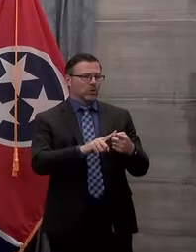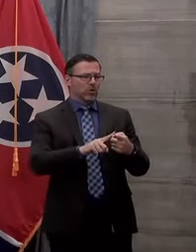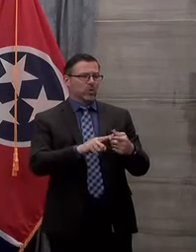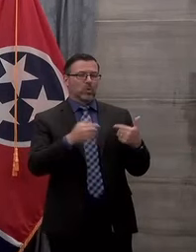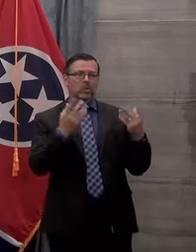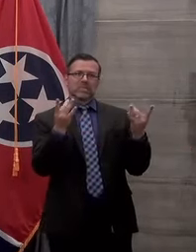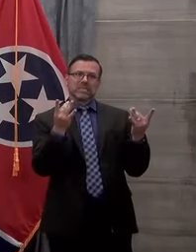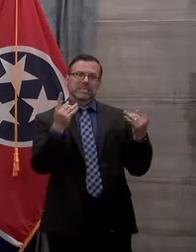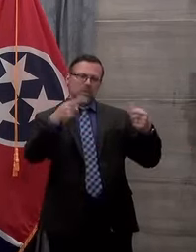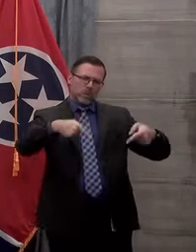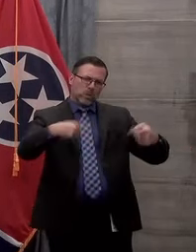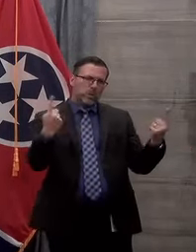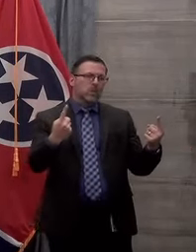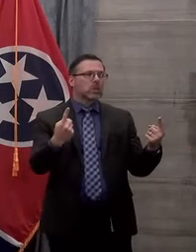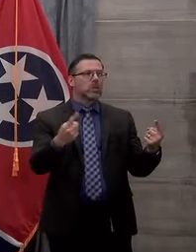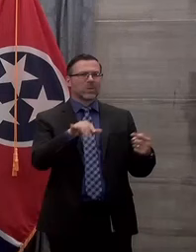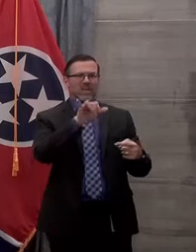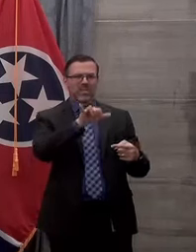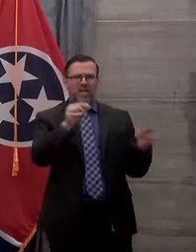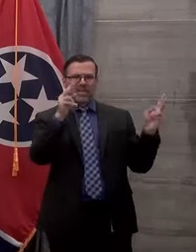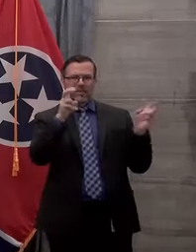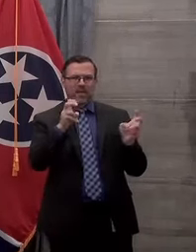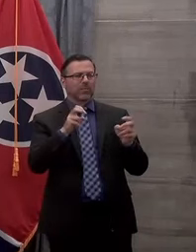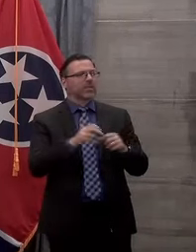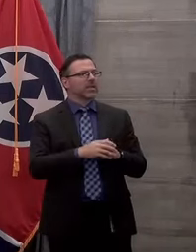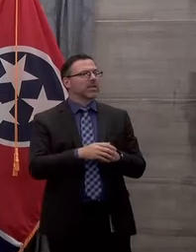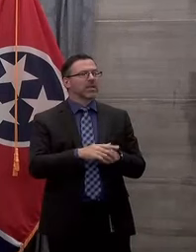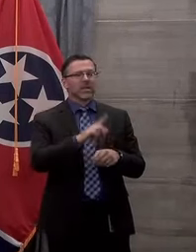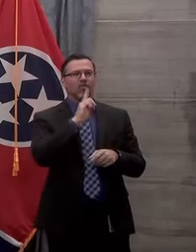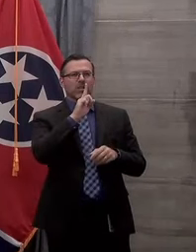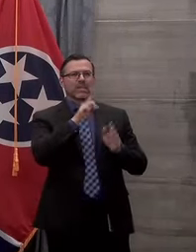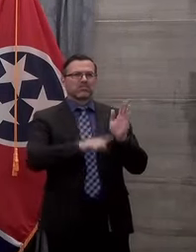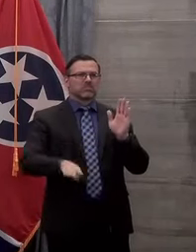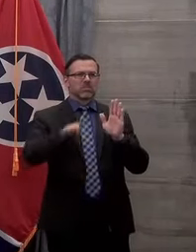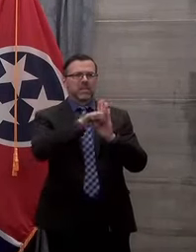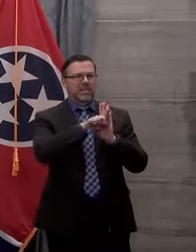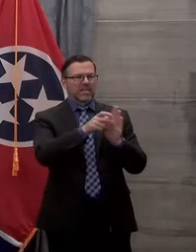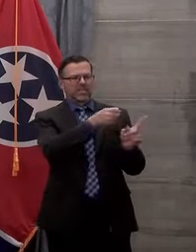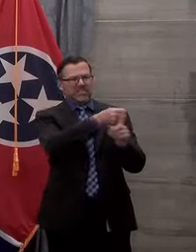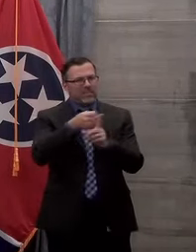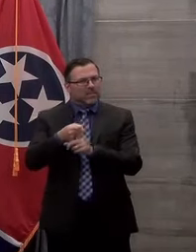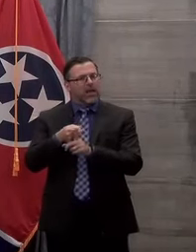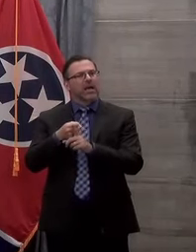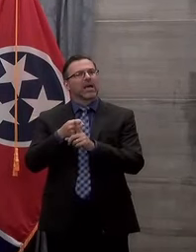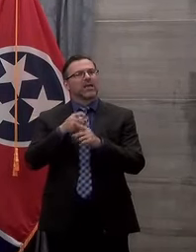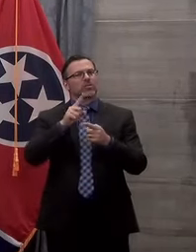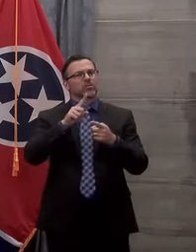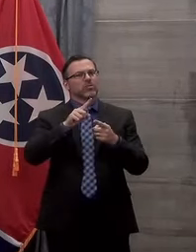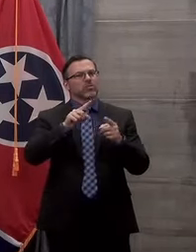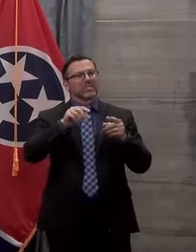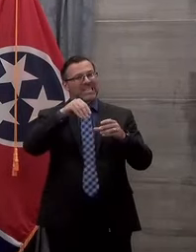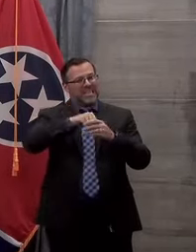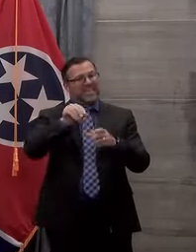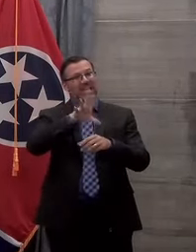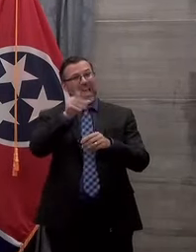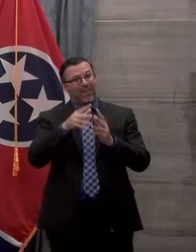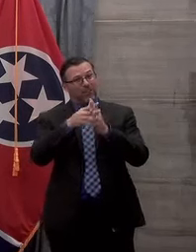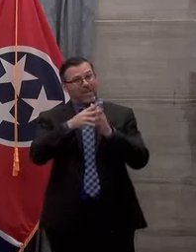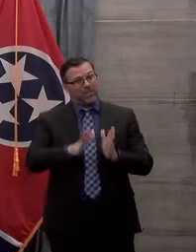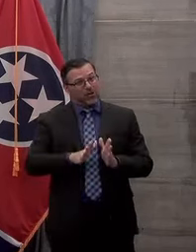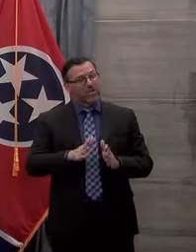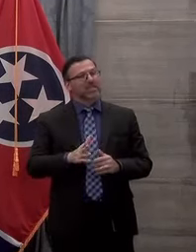controversial and that has as much negative impact in the minds of many African Americans as that issue